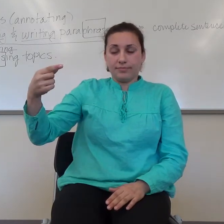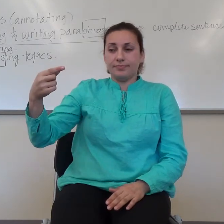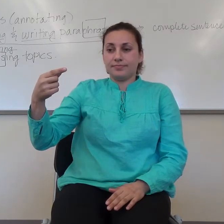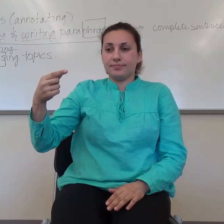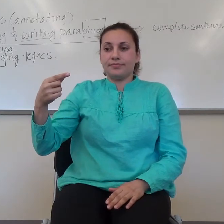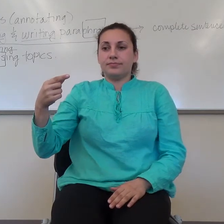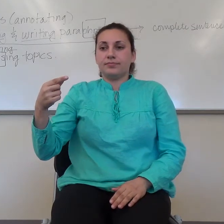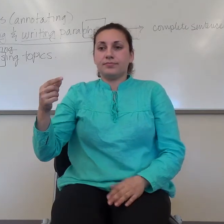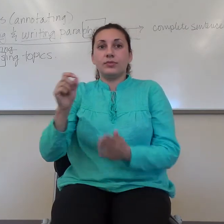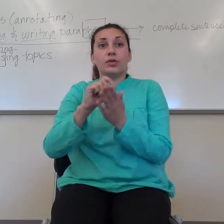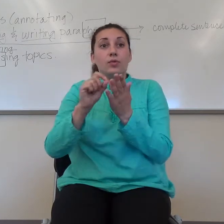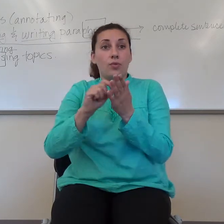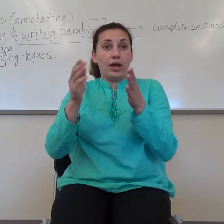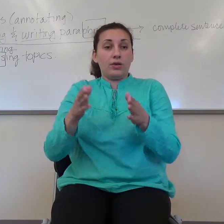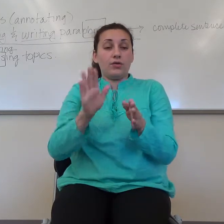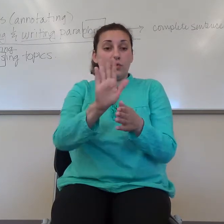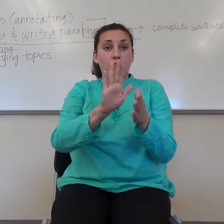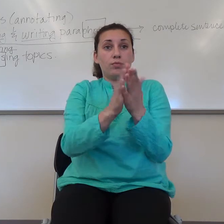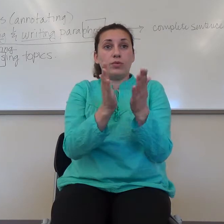by circling